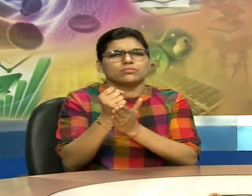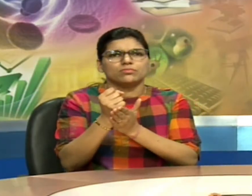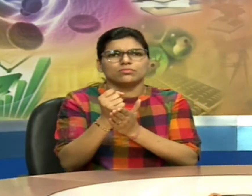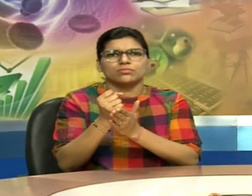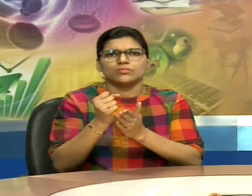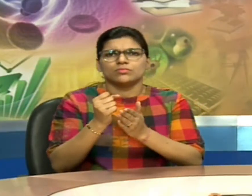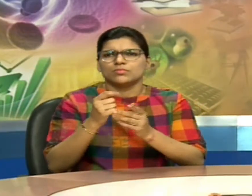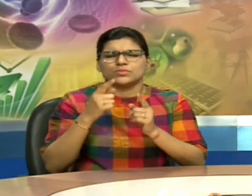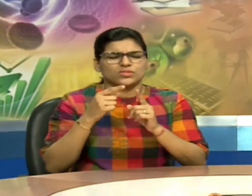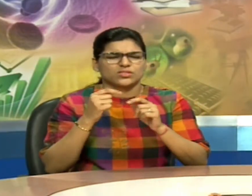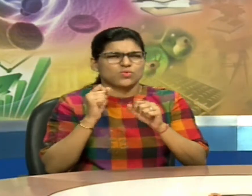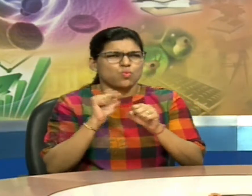Effort,